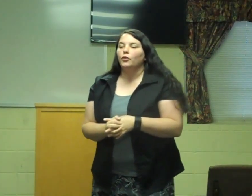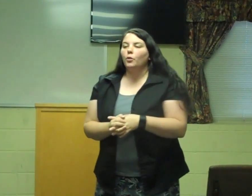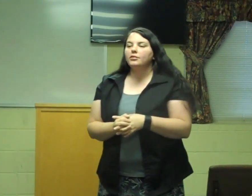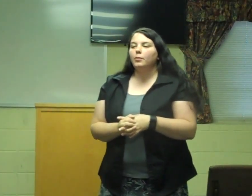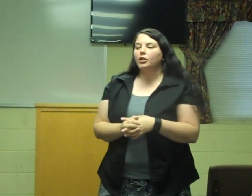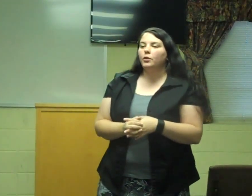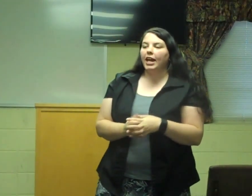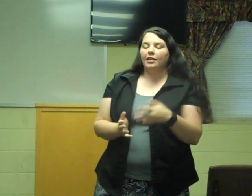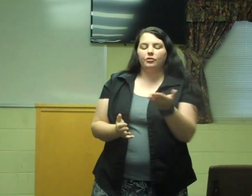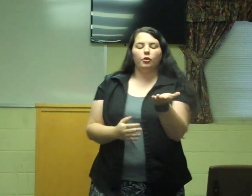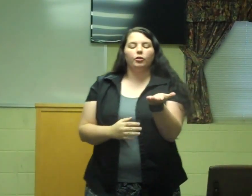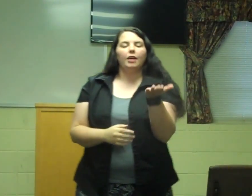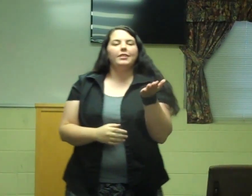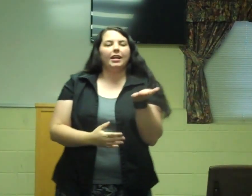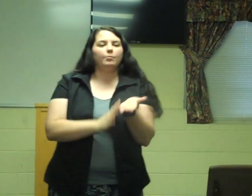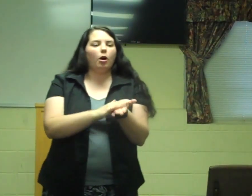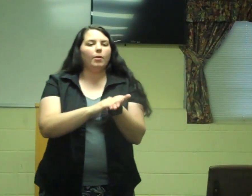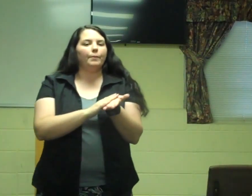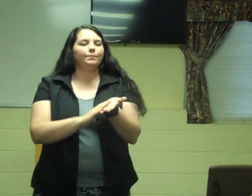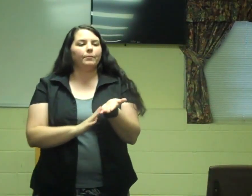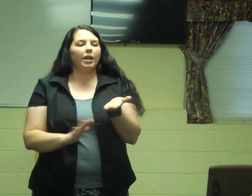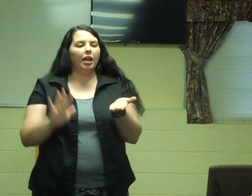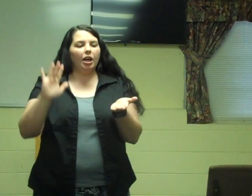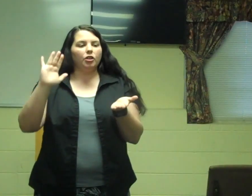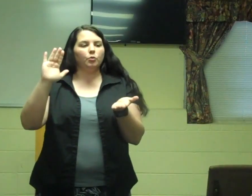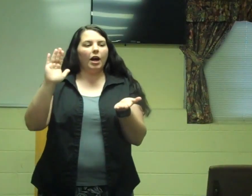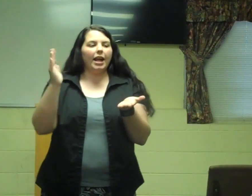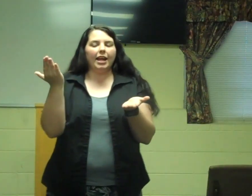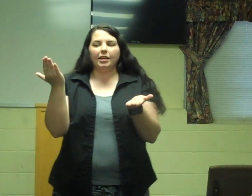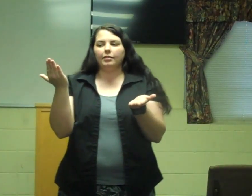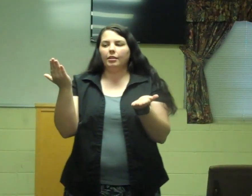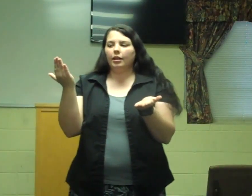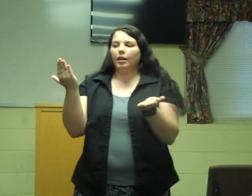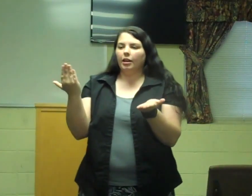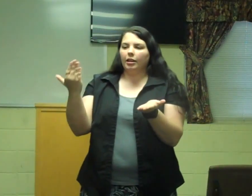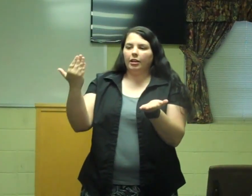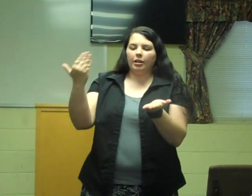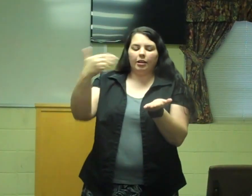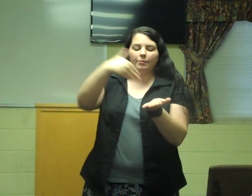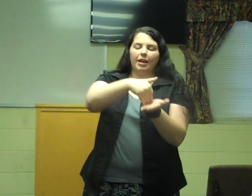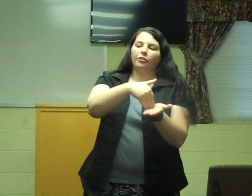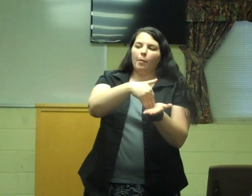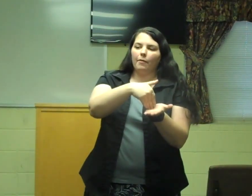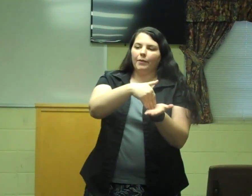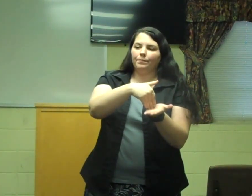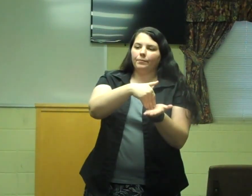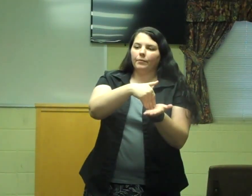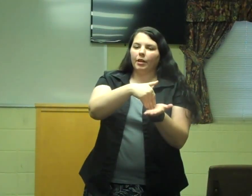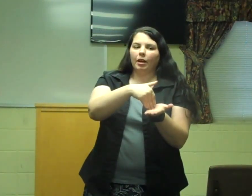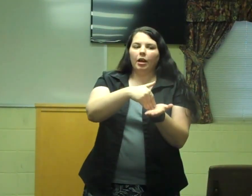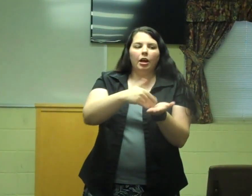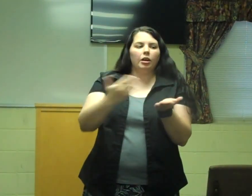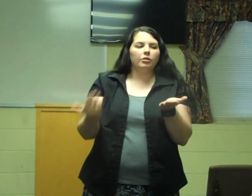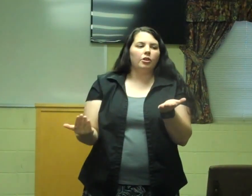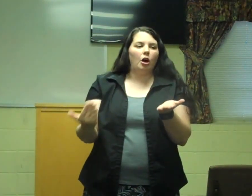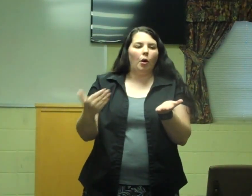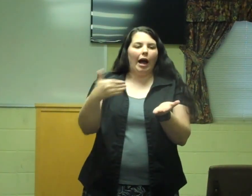if you want something, do it again. So your left hand, palm up. Your right hand comes down on top of it. So,